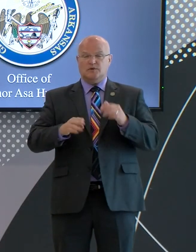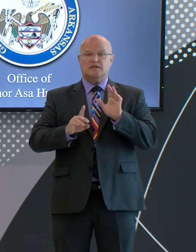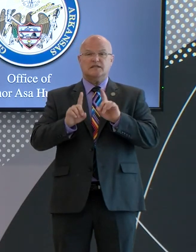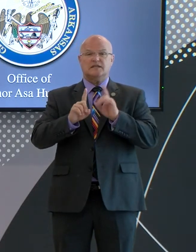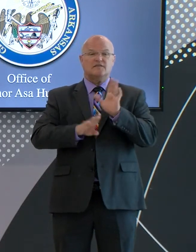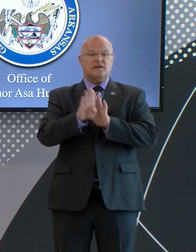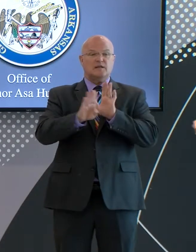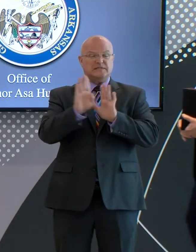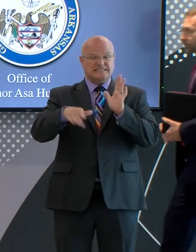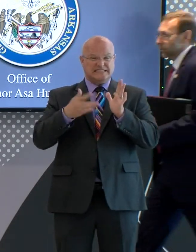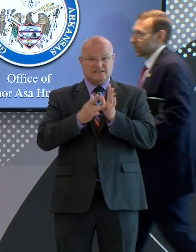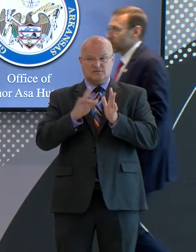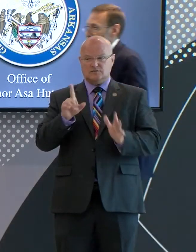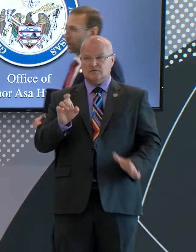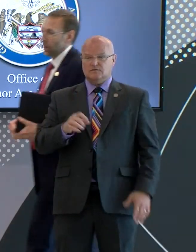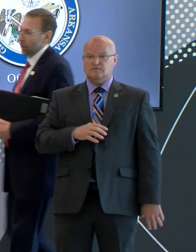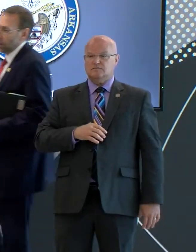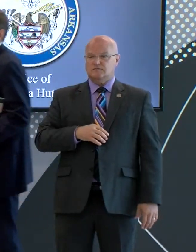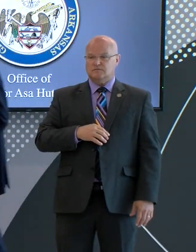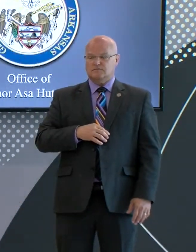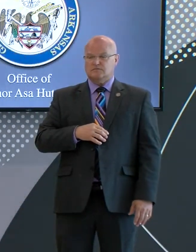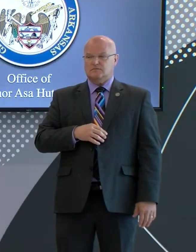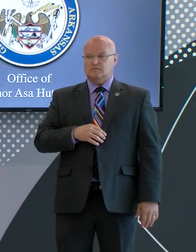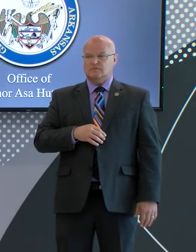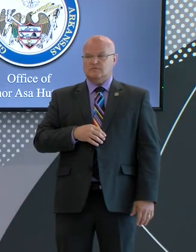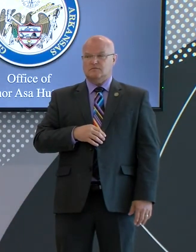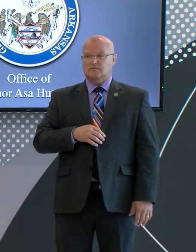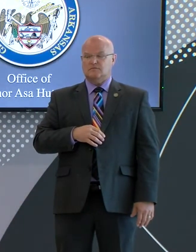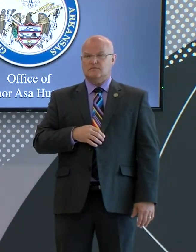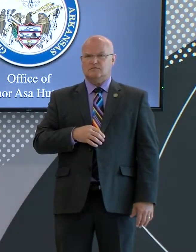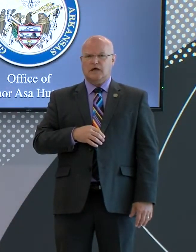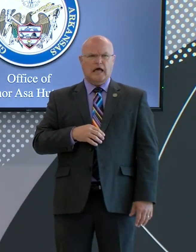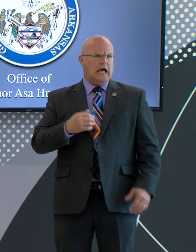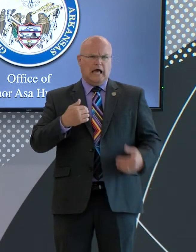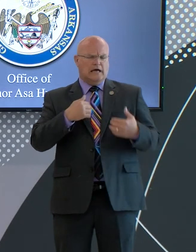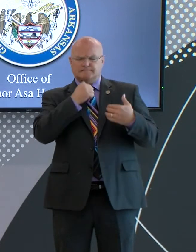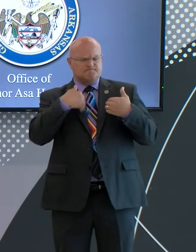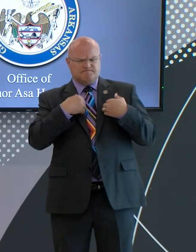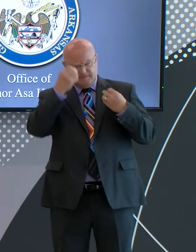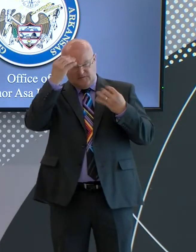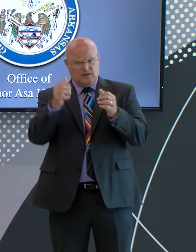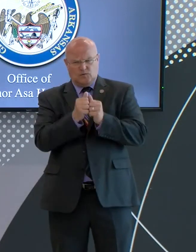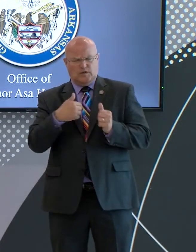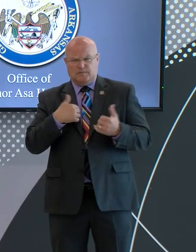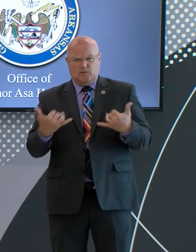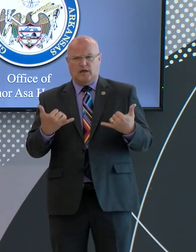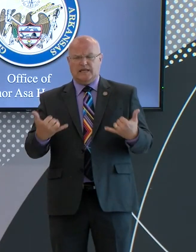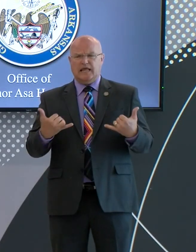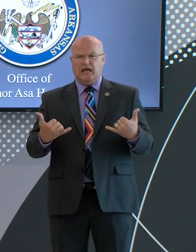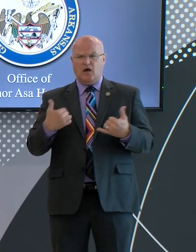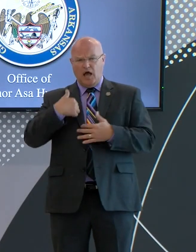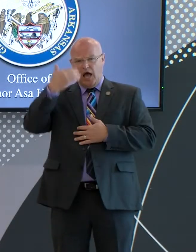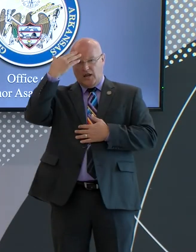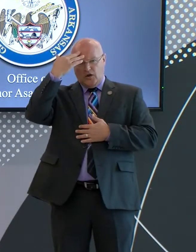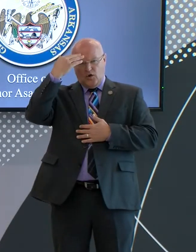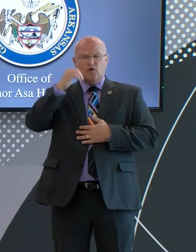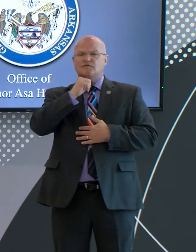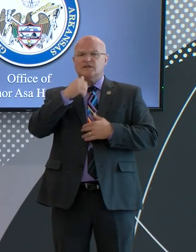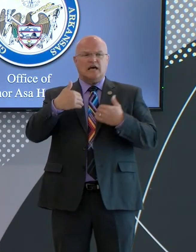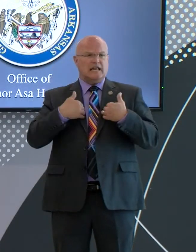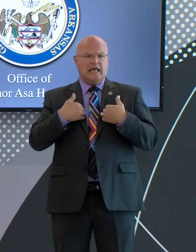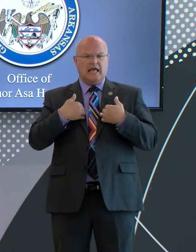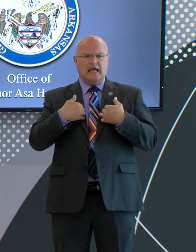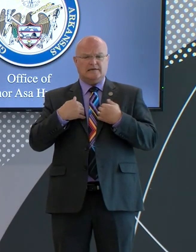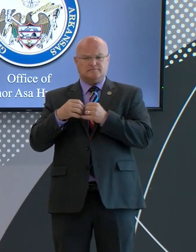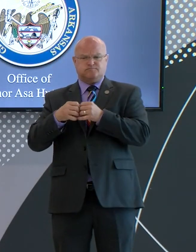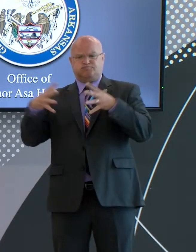centers? Do you know? I don't have that information with me right now. I know we have not had a